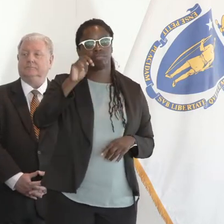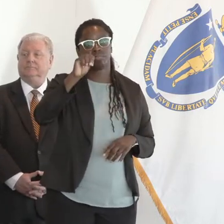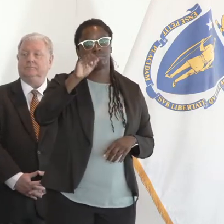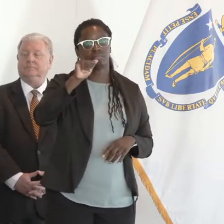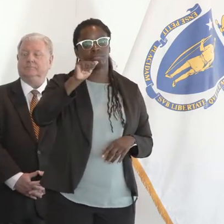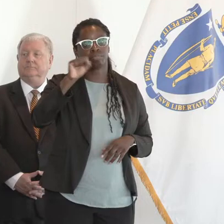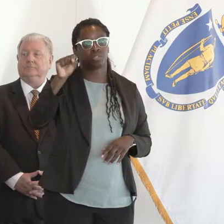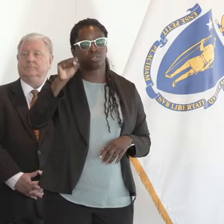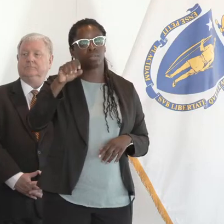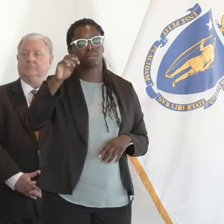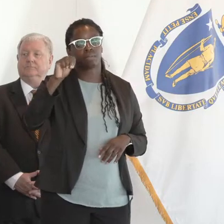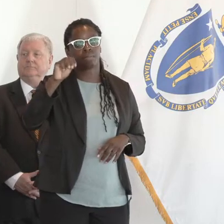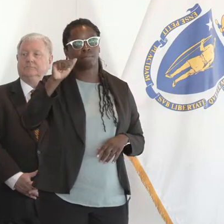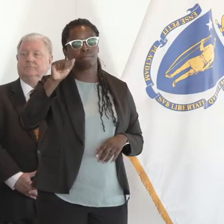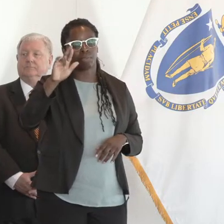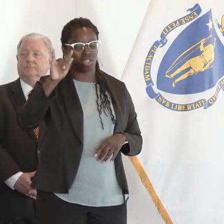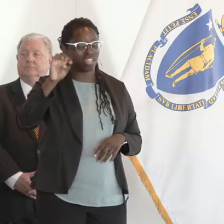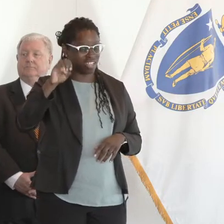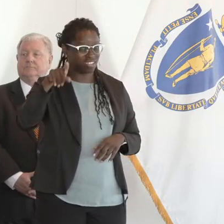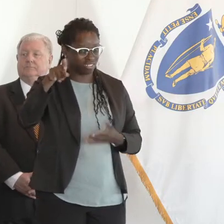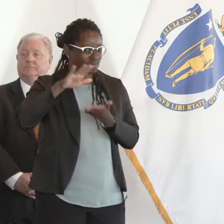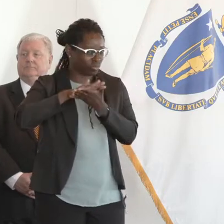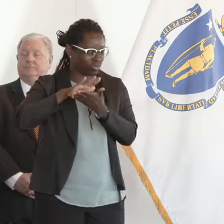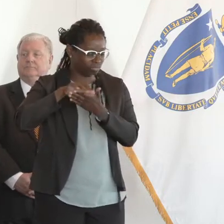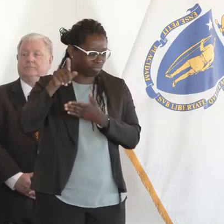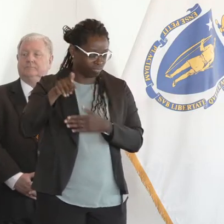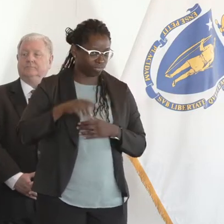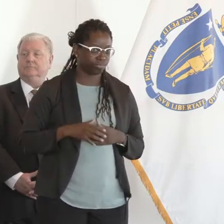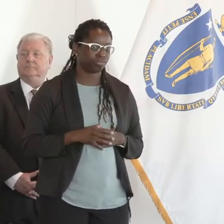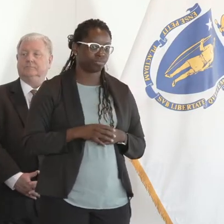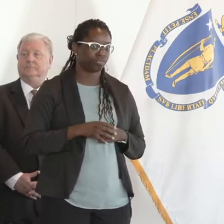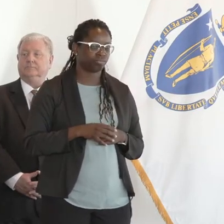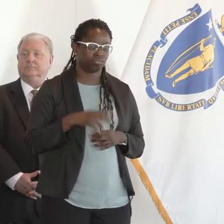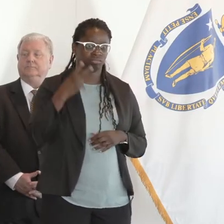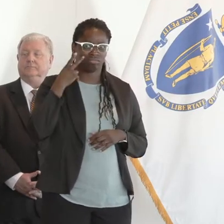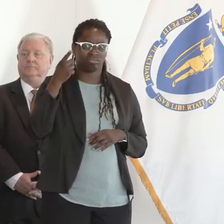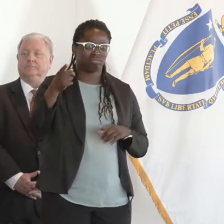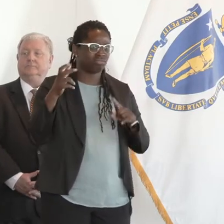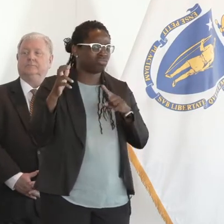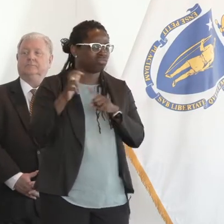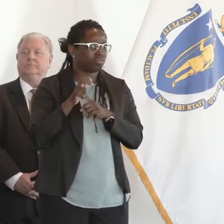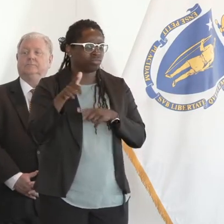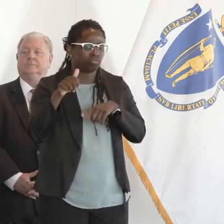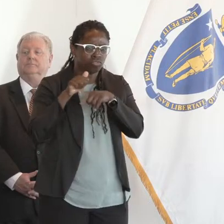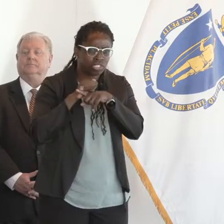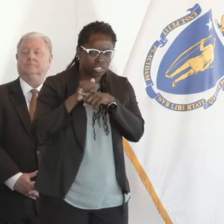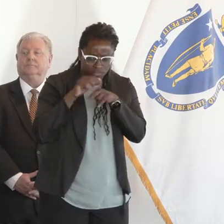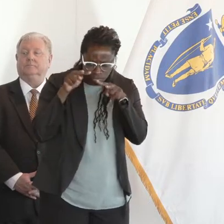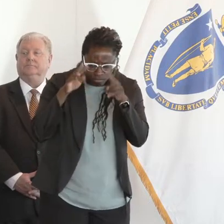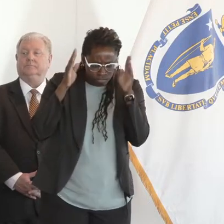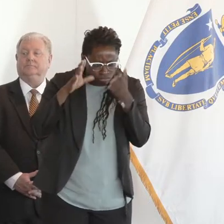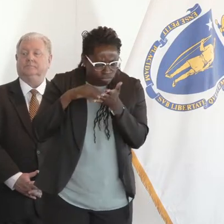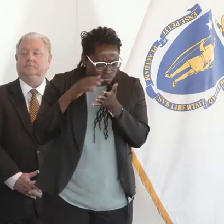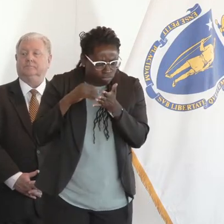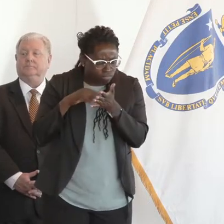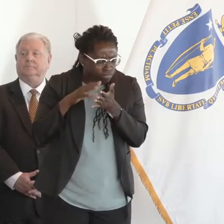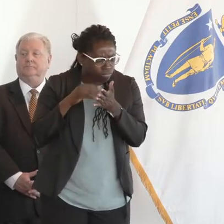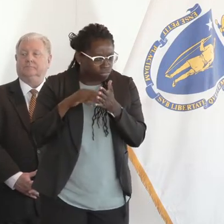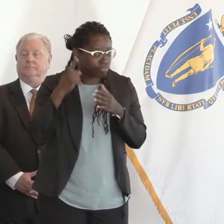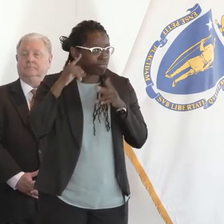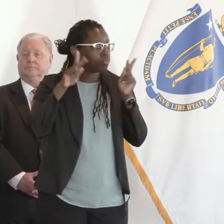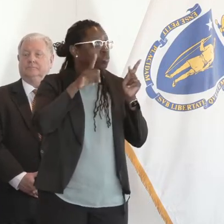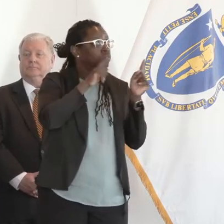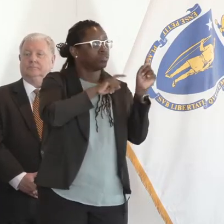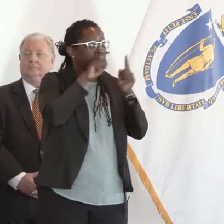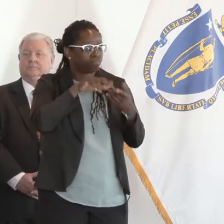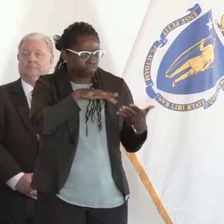had an opportunity to see world-class training facilities for careers in offshore wind energy. We even tried out, some